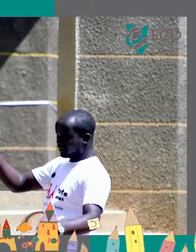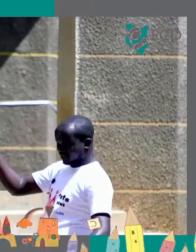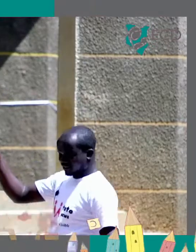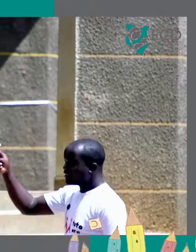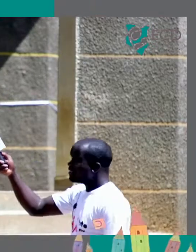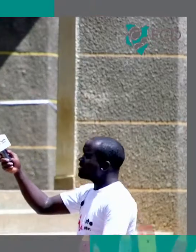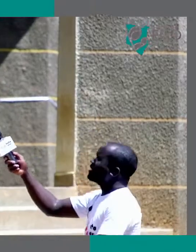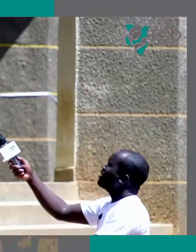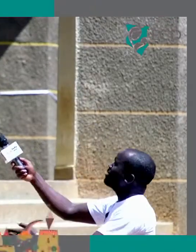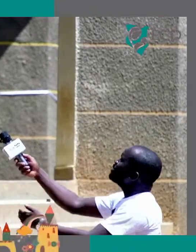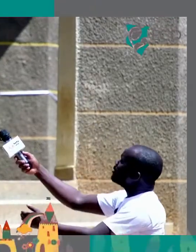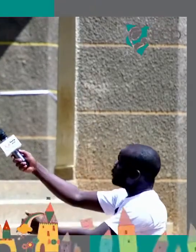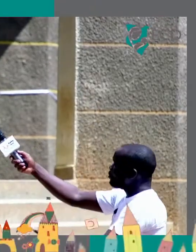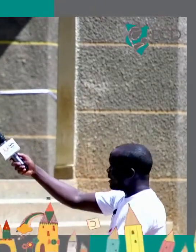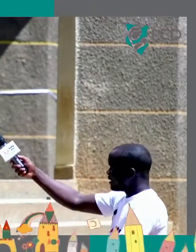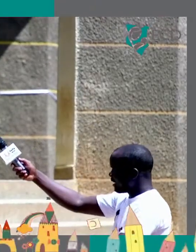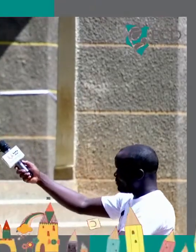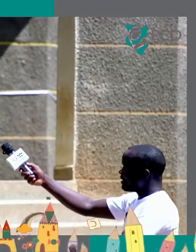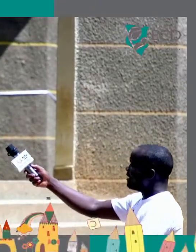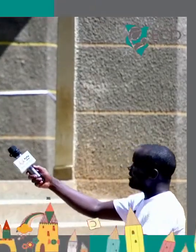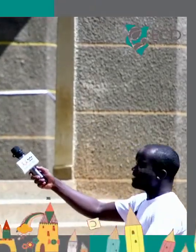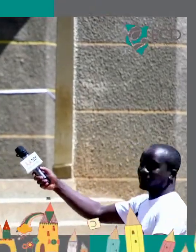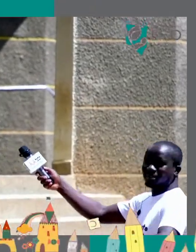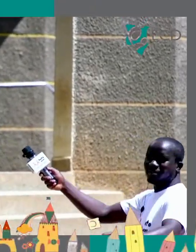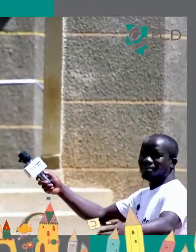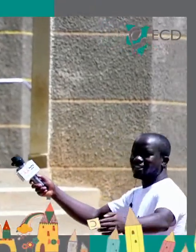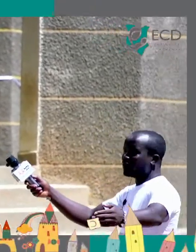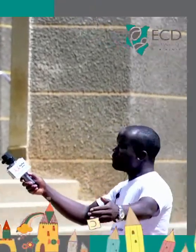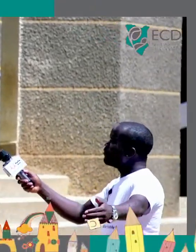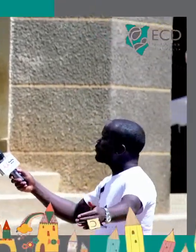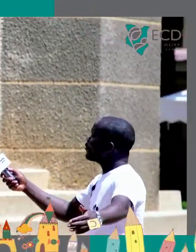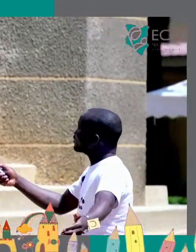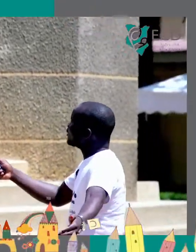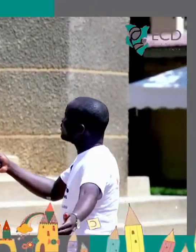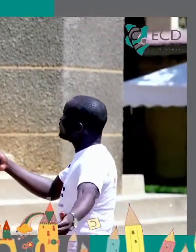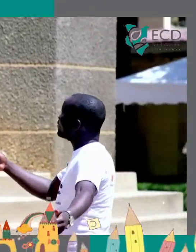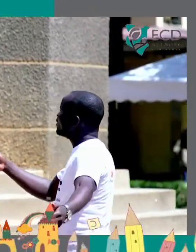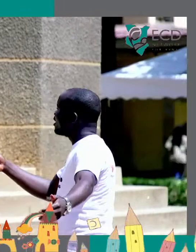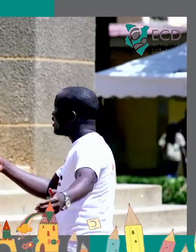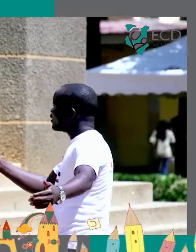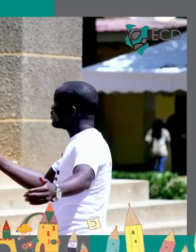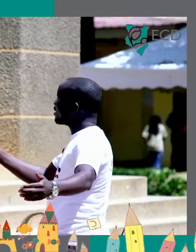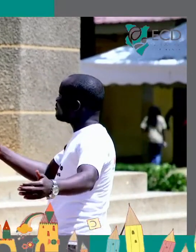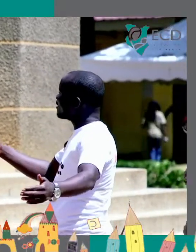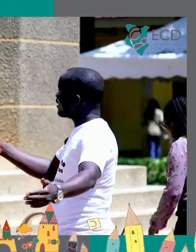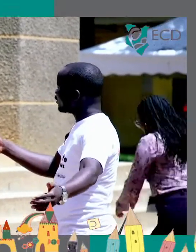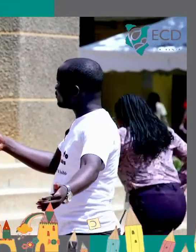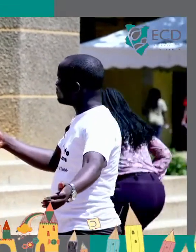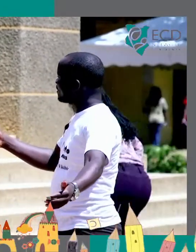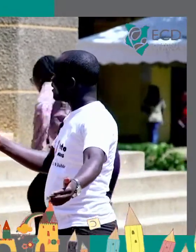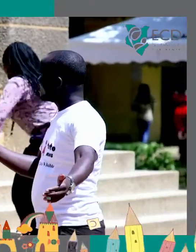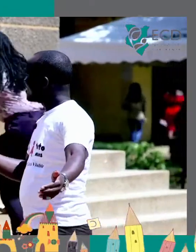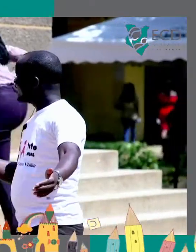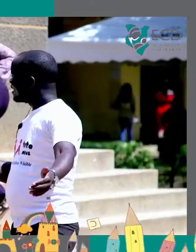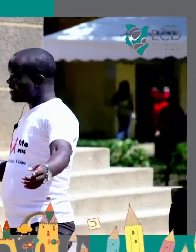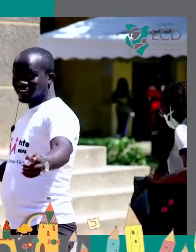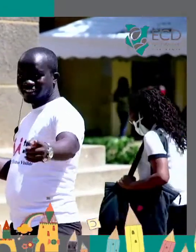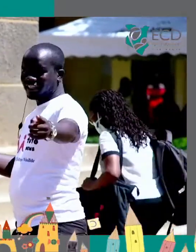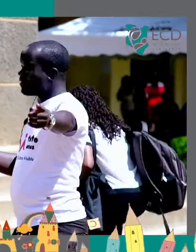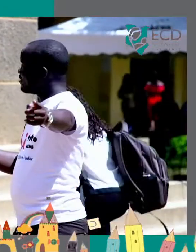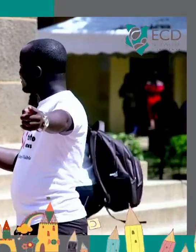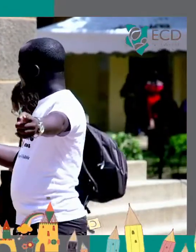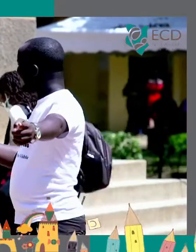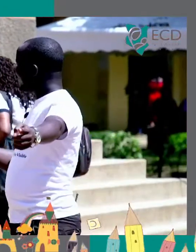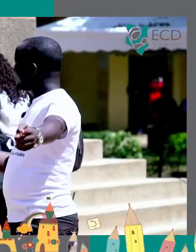nurturing care implementation during COVID. Do you mind coming, stepping a bit? We move closer to the camera as we speak.